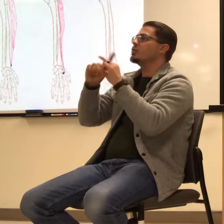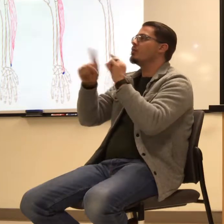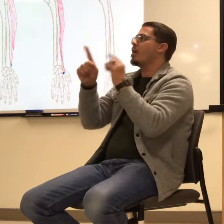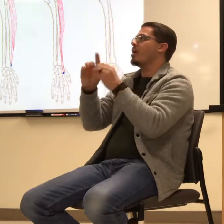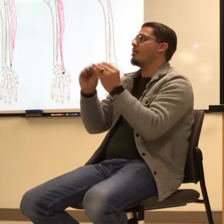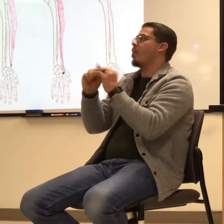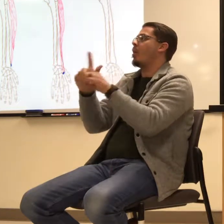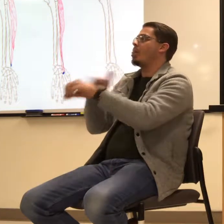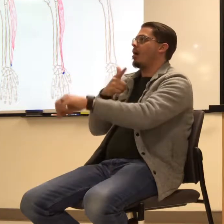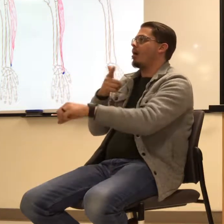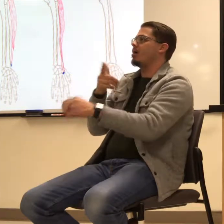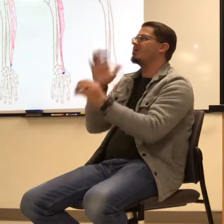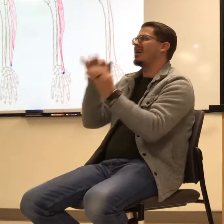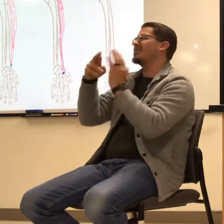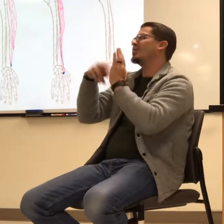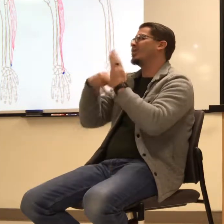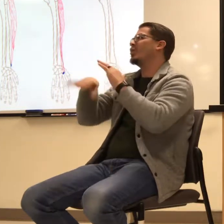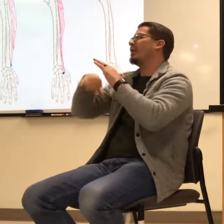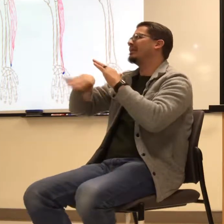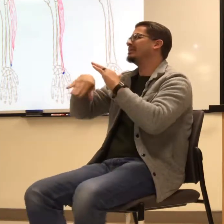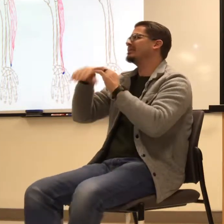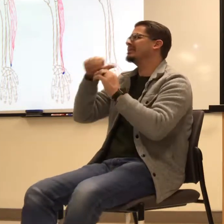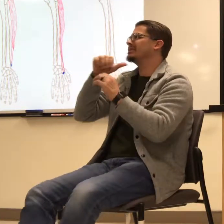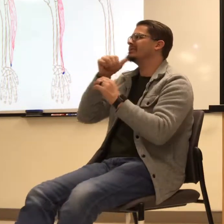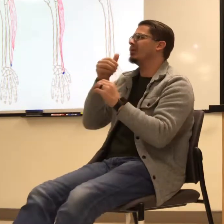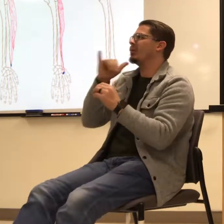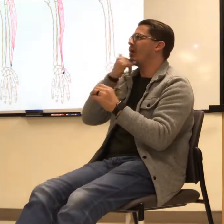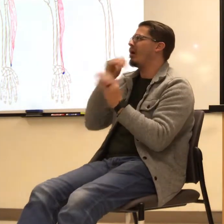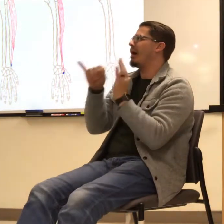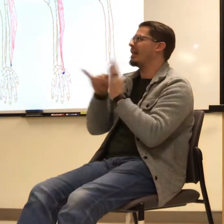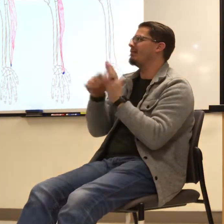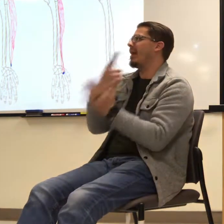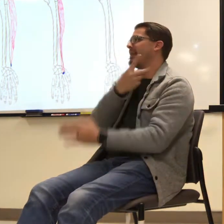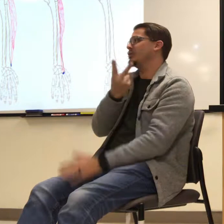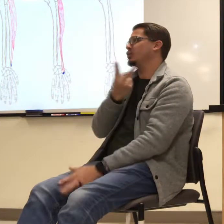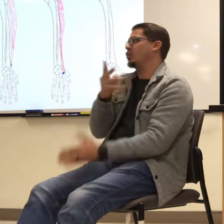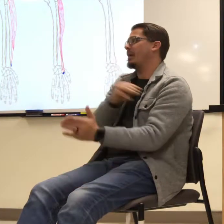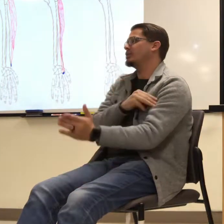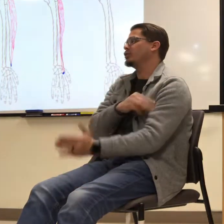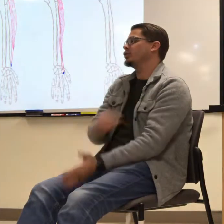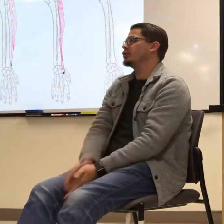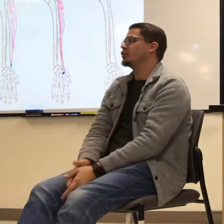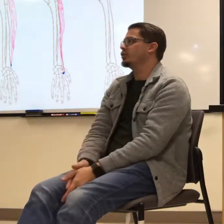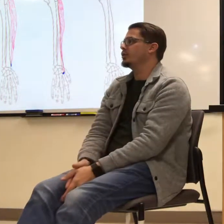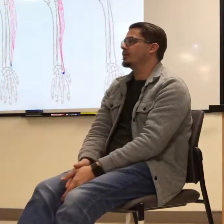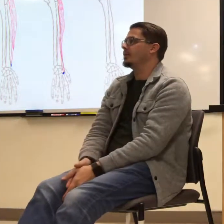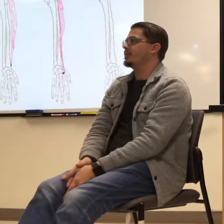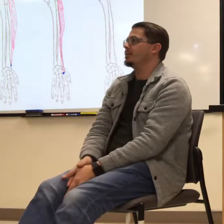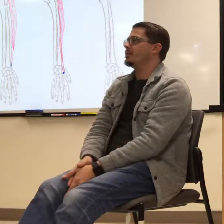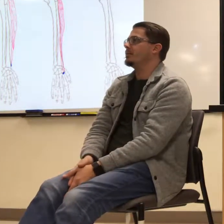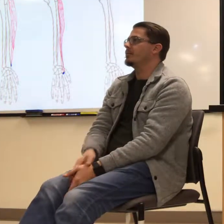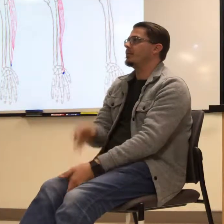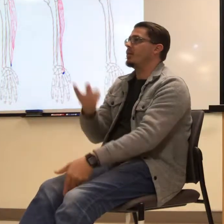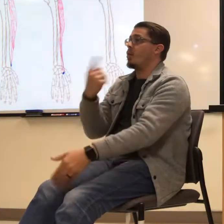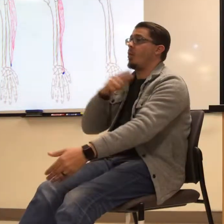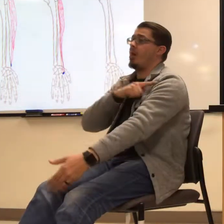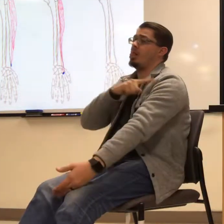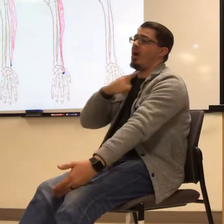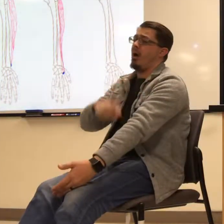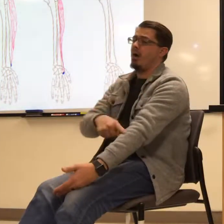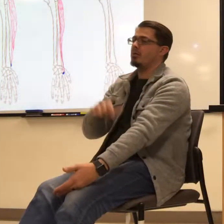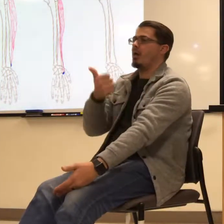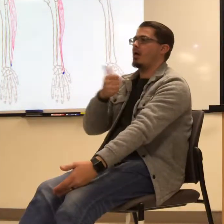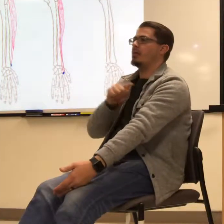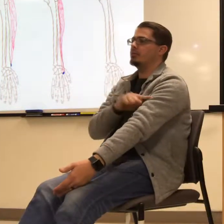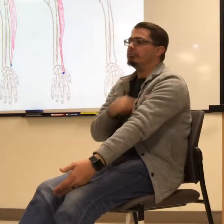Okay, so I'm trying to give you rules so you don't misidentify these two. Okay, this one's a little longer and this one's a little shorter, but they